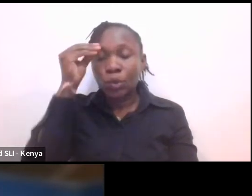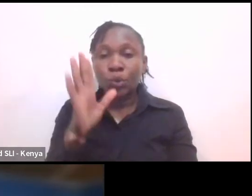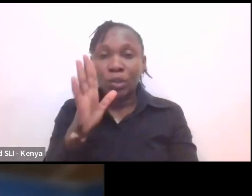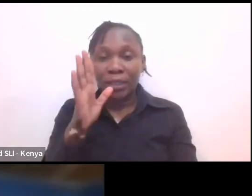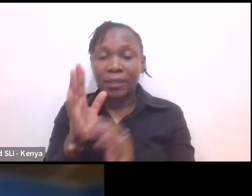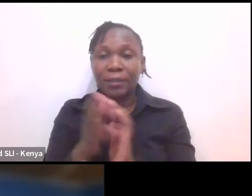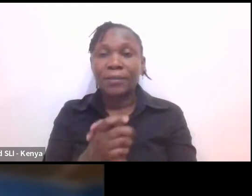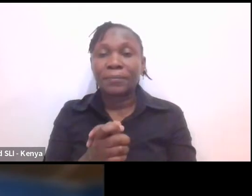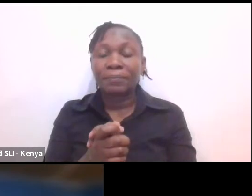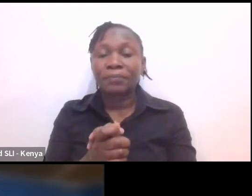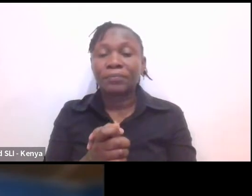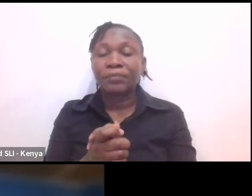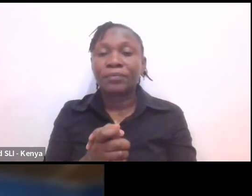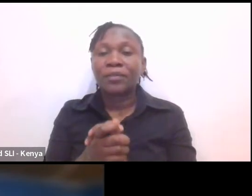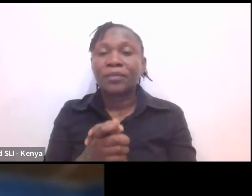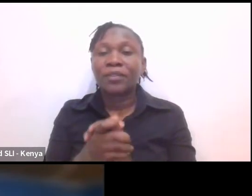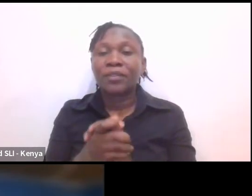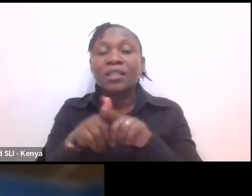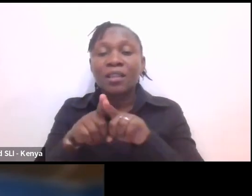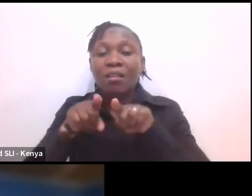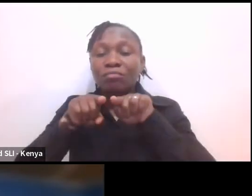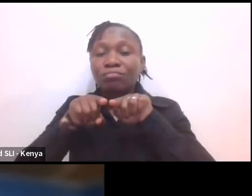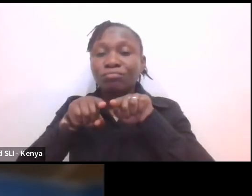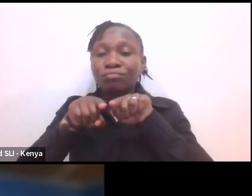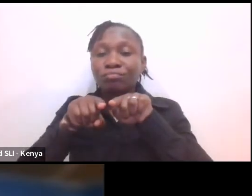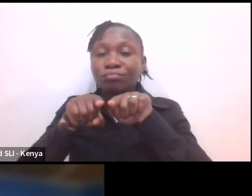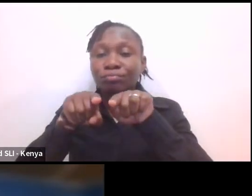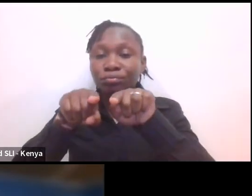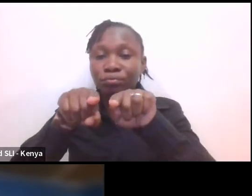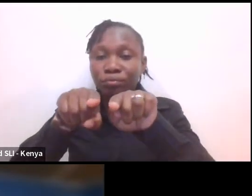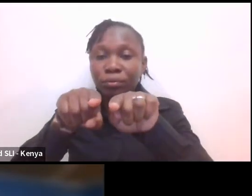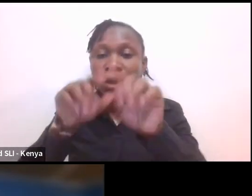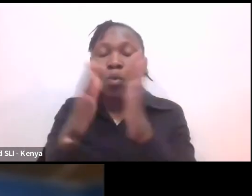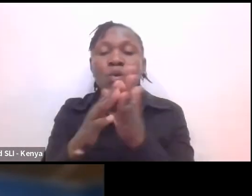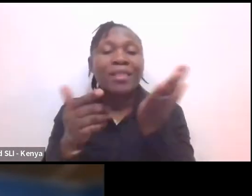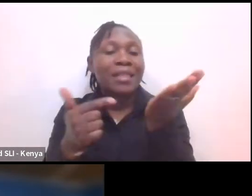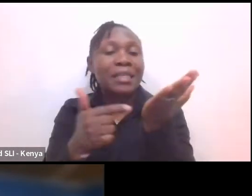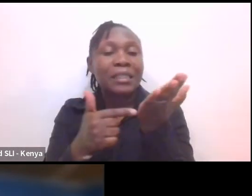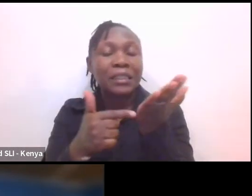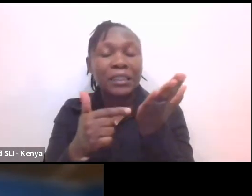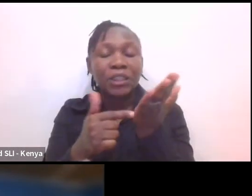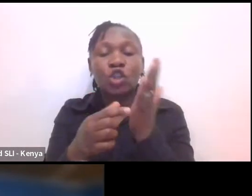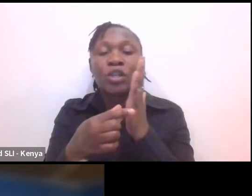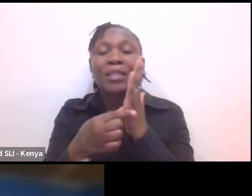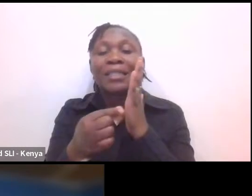parallel, we've launched a digital skills competency framework for all staff members.